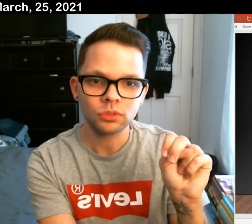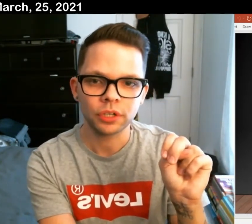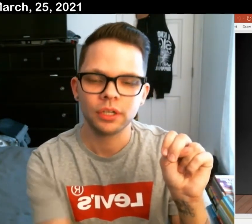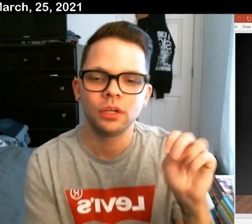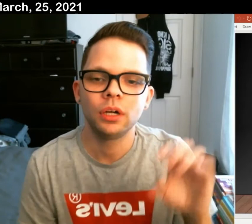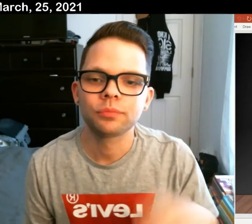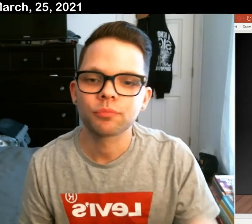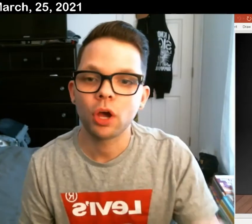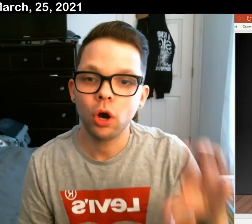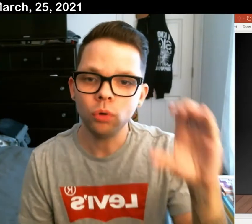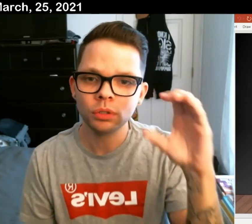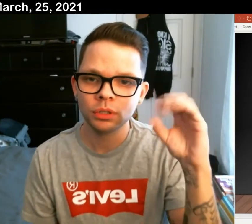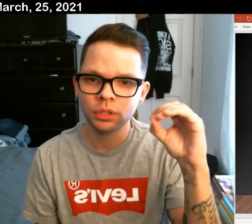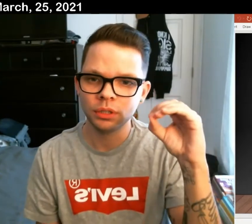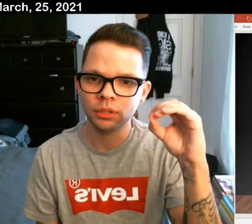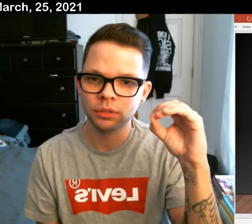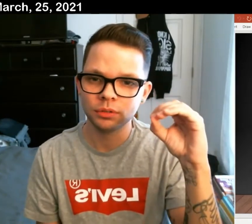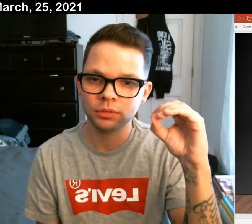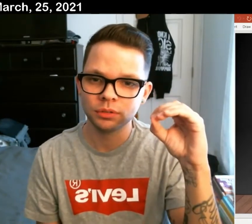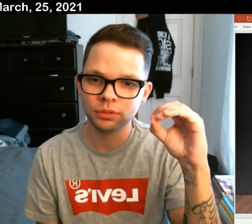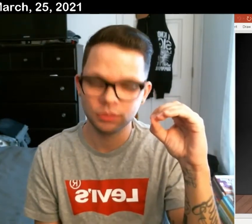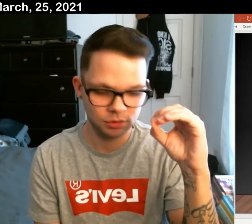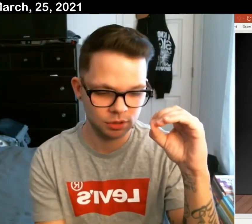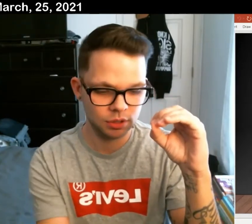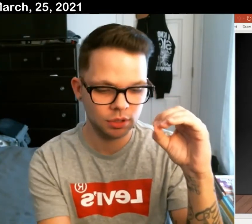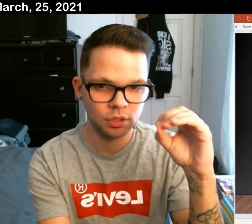Ooh, sorry. O.